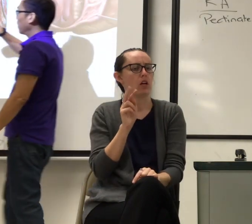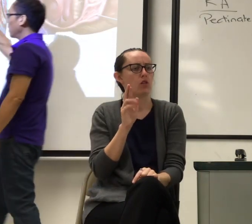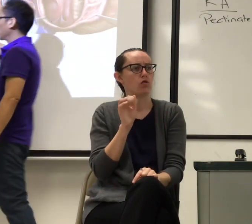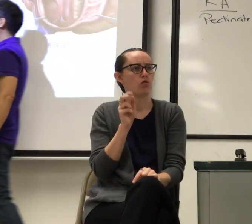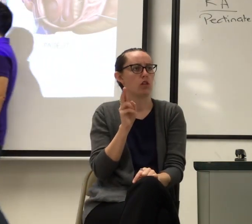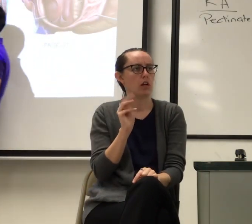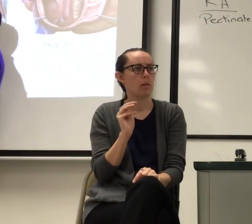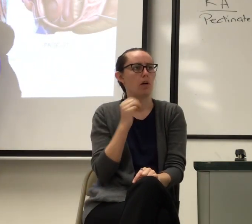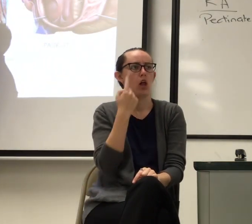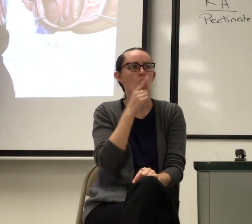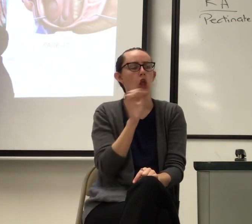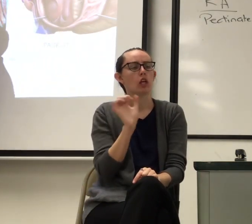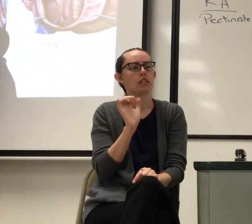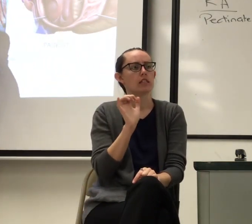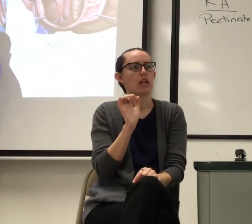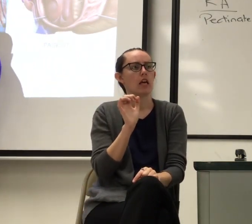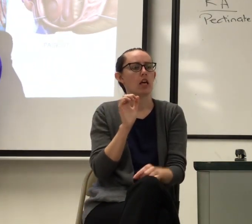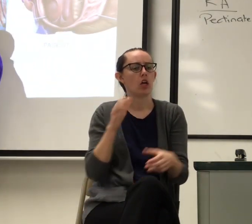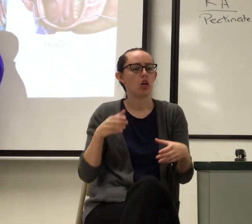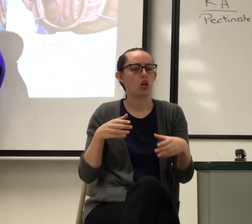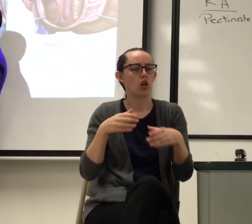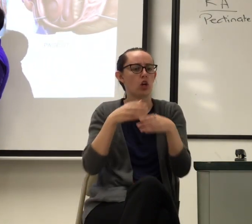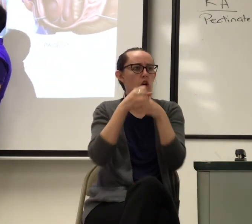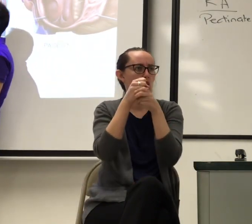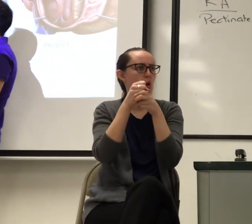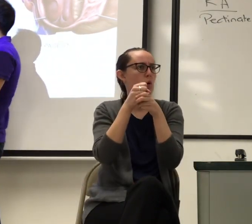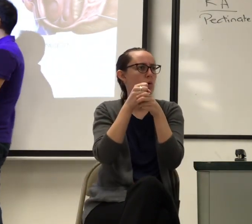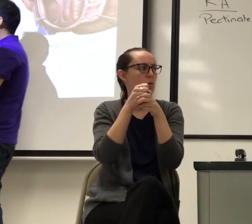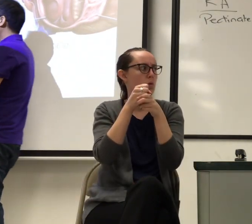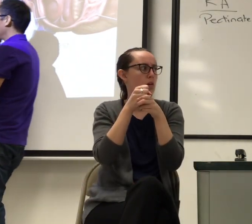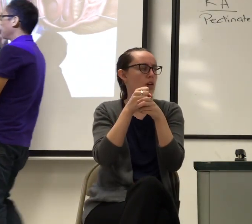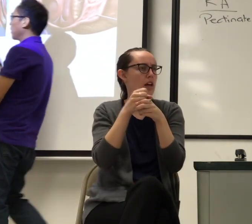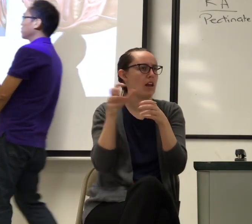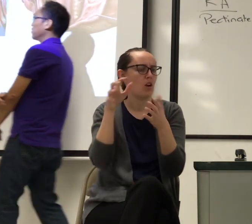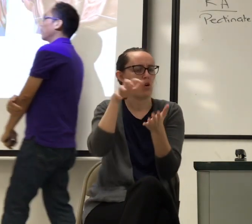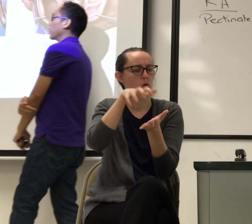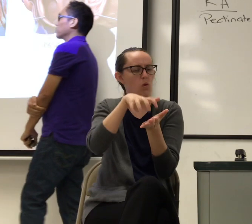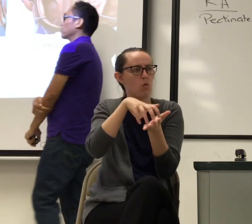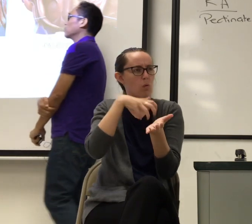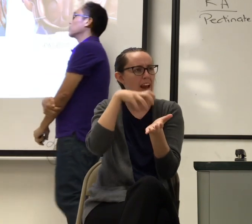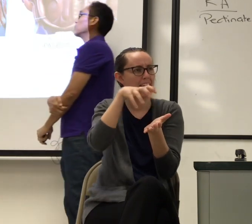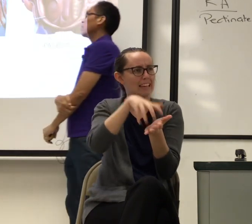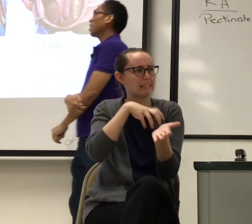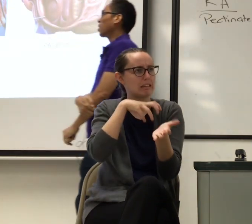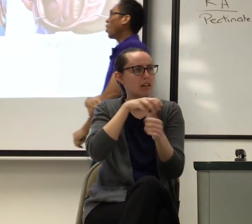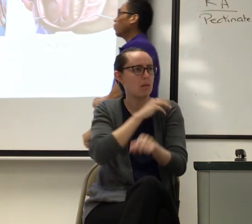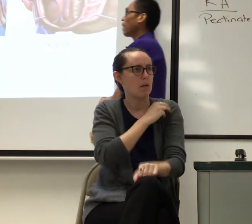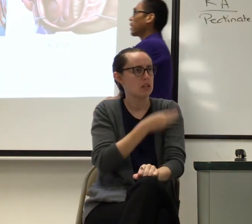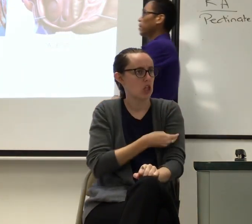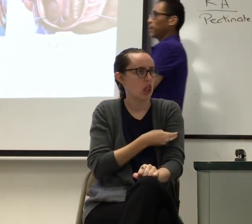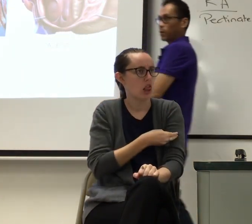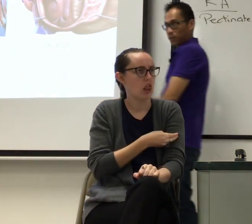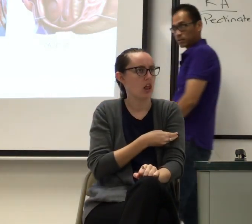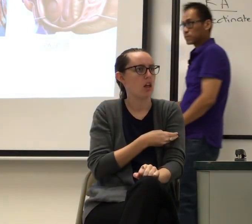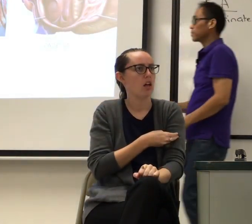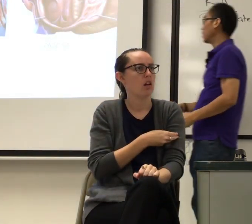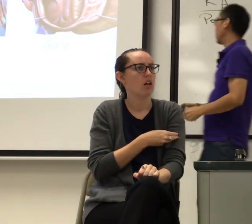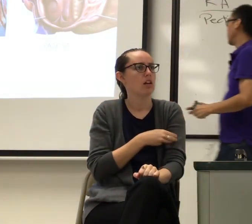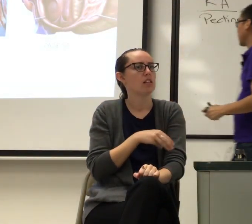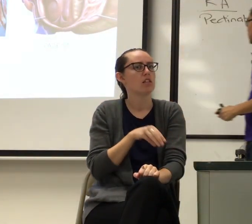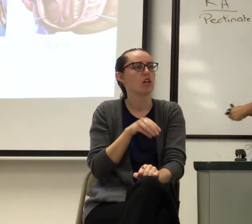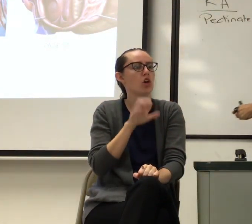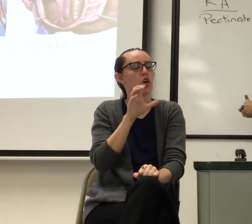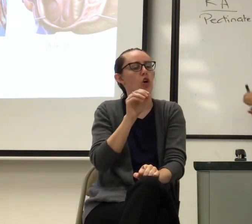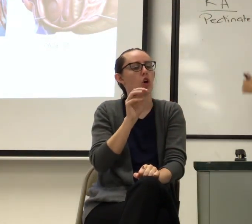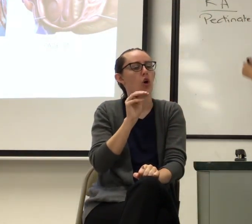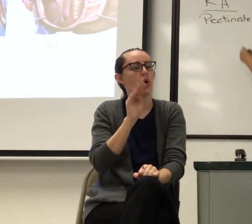comb and raked the muscle. Okay, so it just describes the appearance of the muscle. Comb-like appearance of